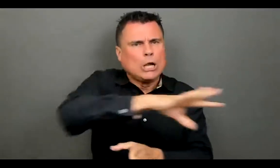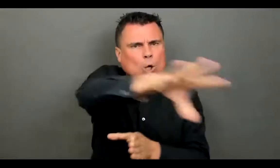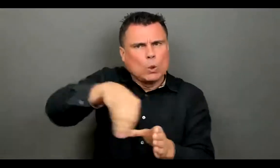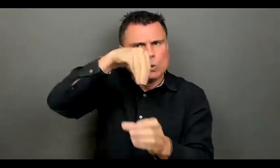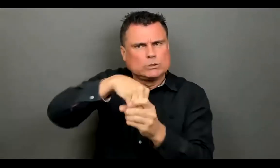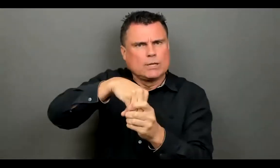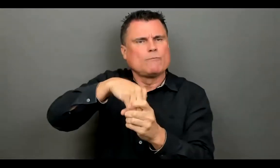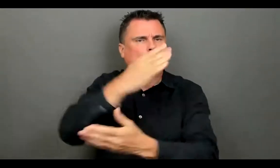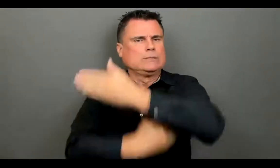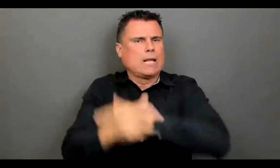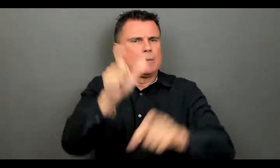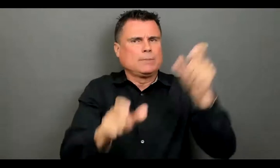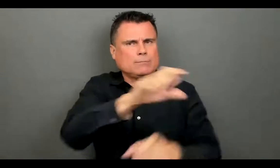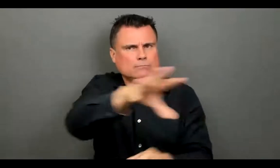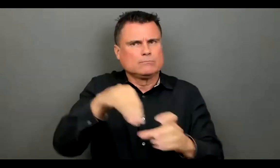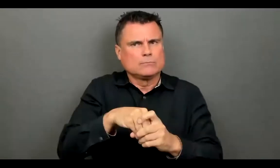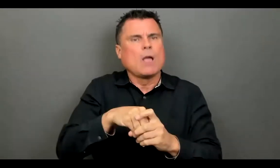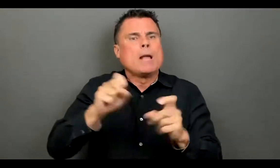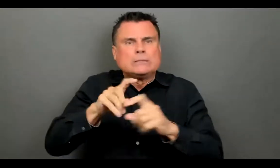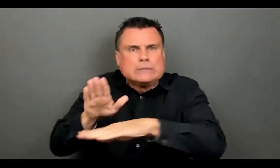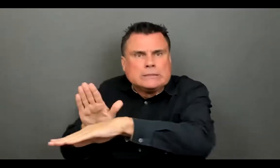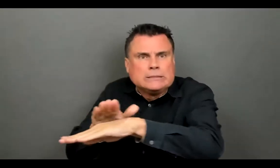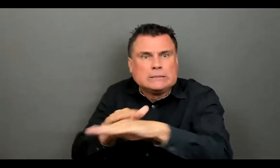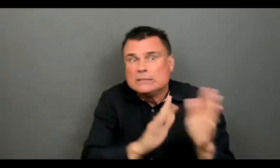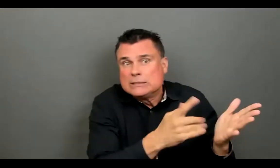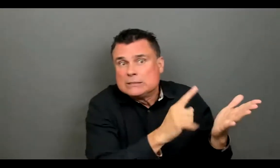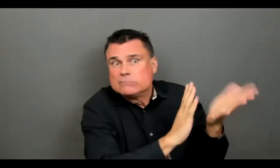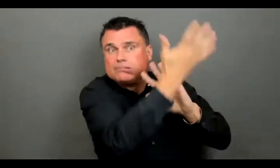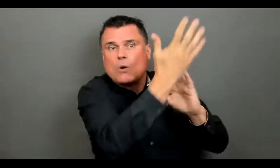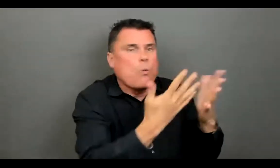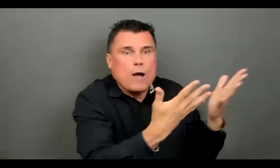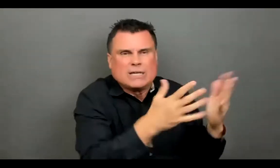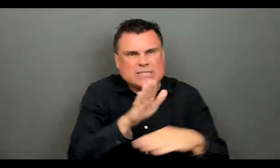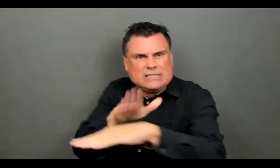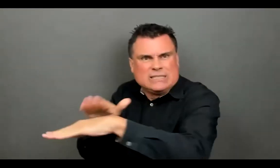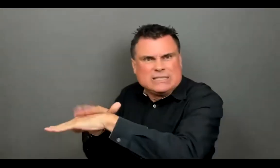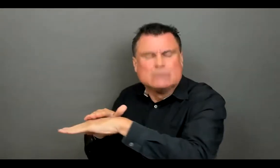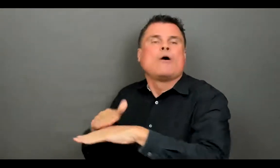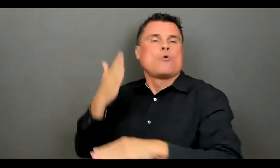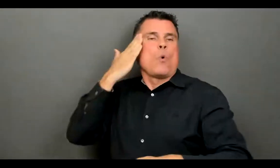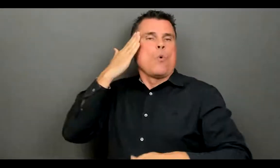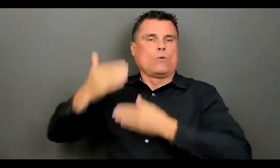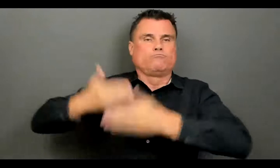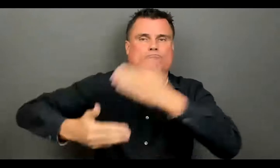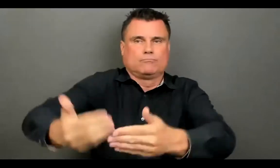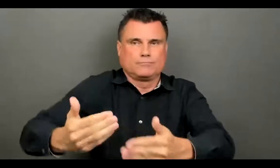Warning and Preparedness. As I said, this is taking place as part of the UNDP